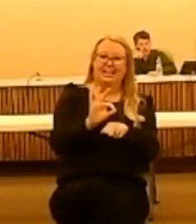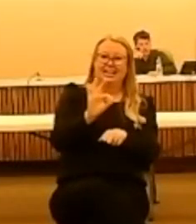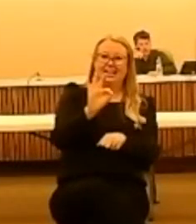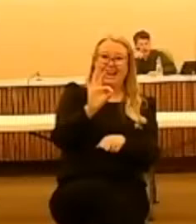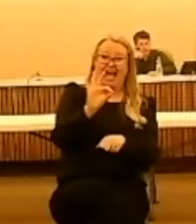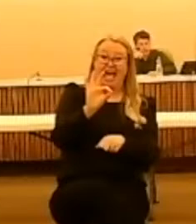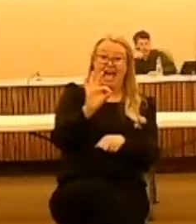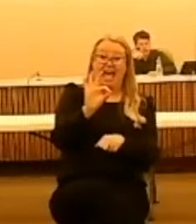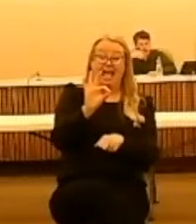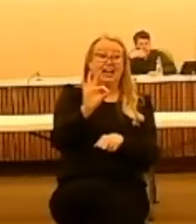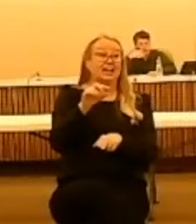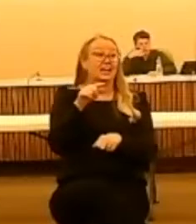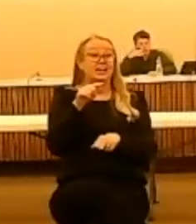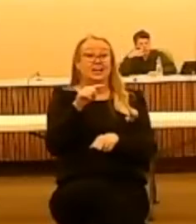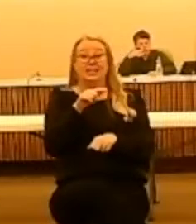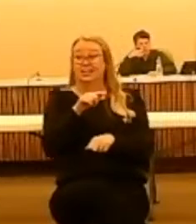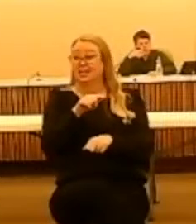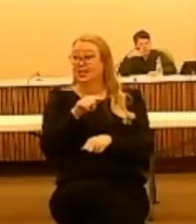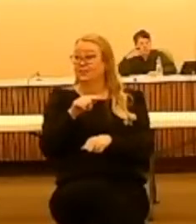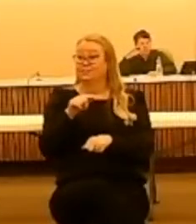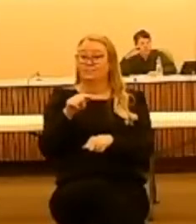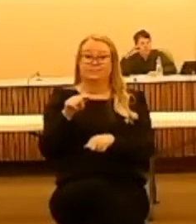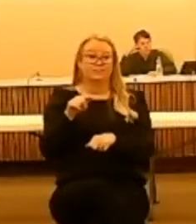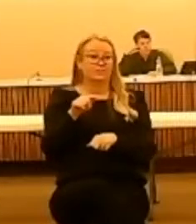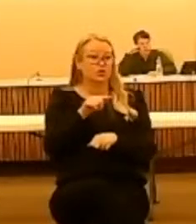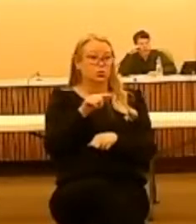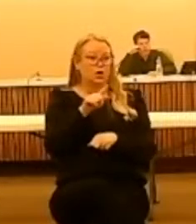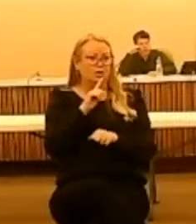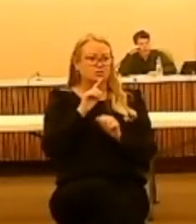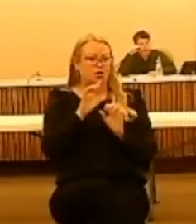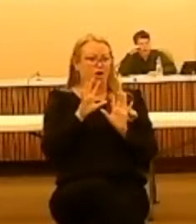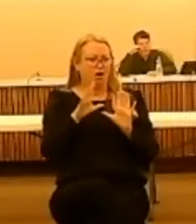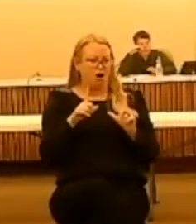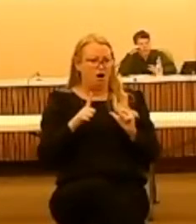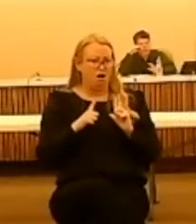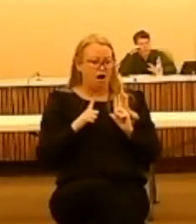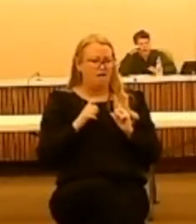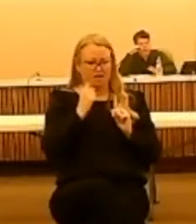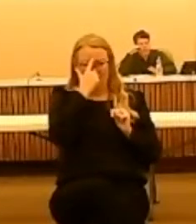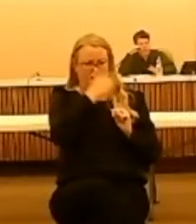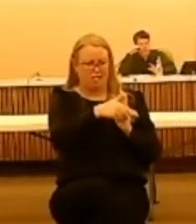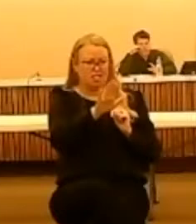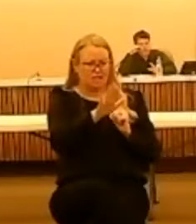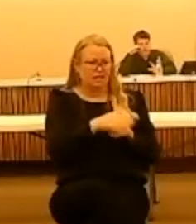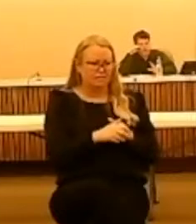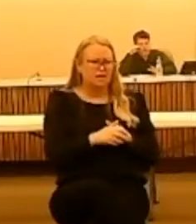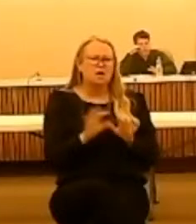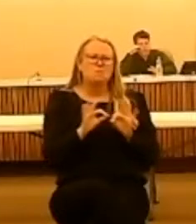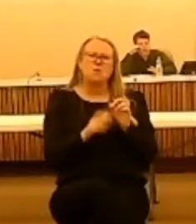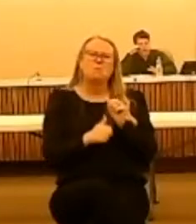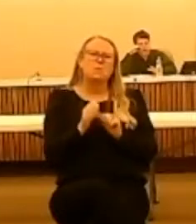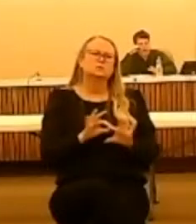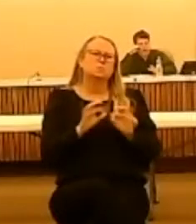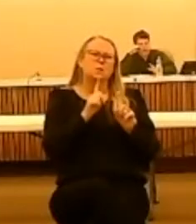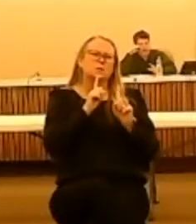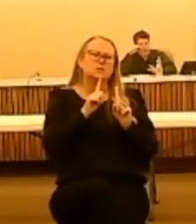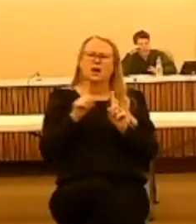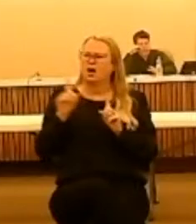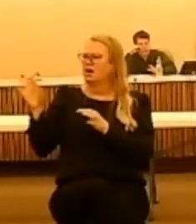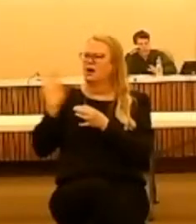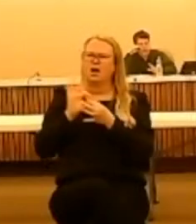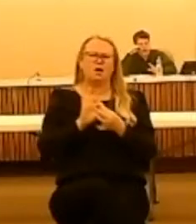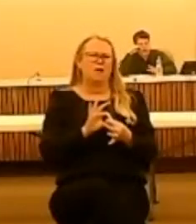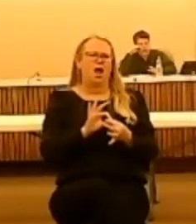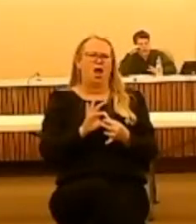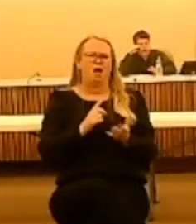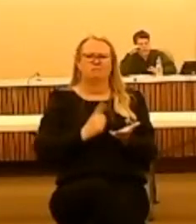when your time is done, you can take off. The main thing we were interested is in the public hearing, because again, we knew